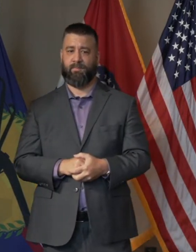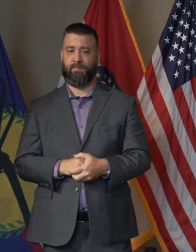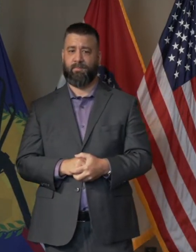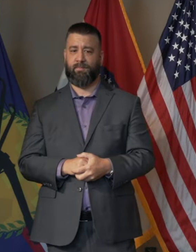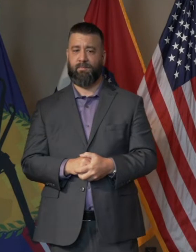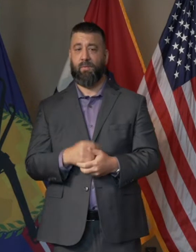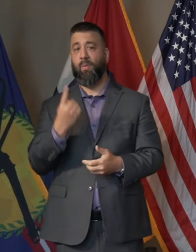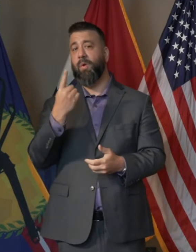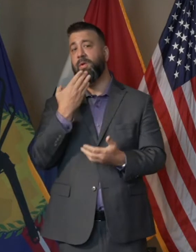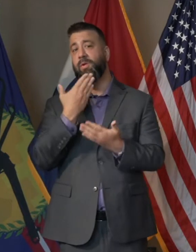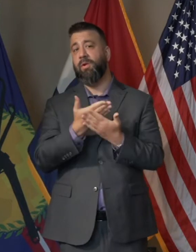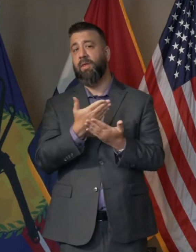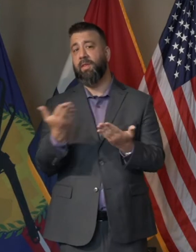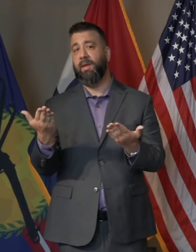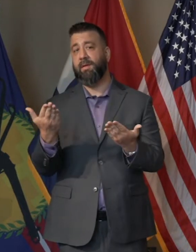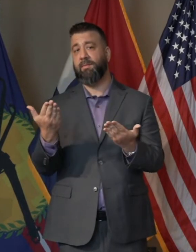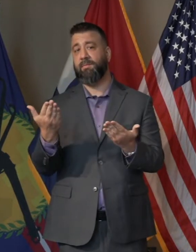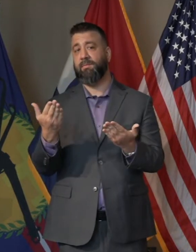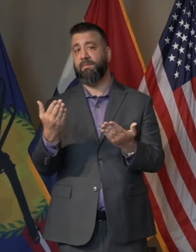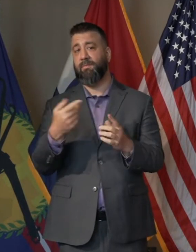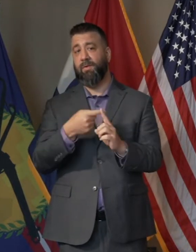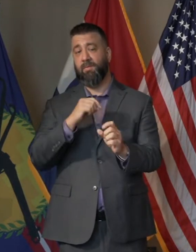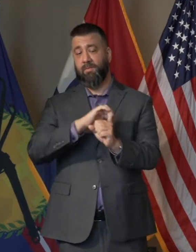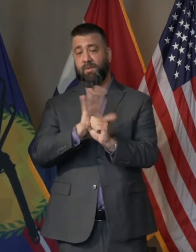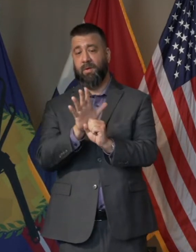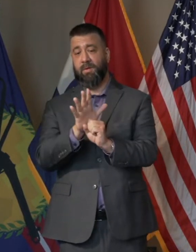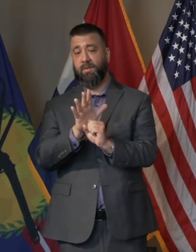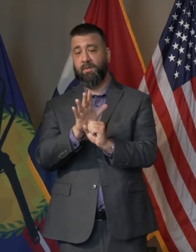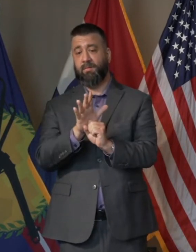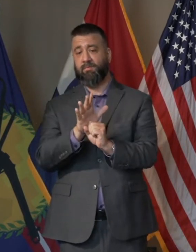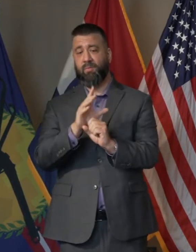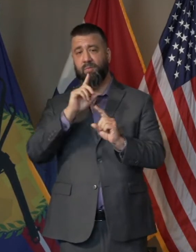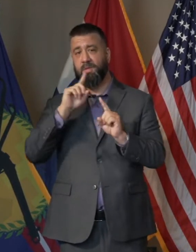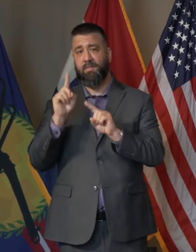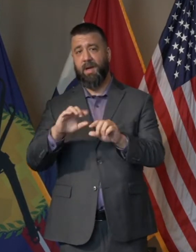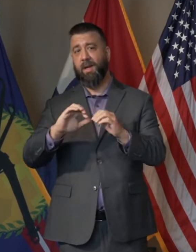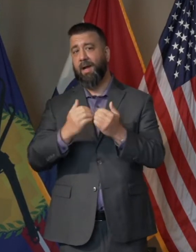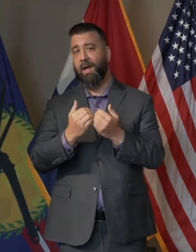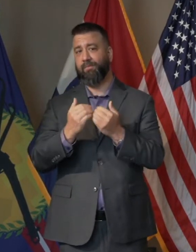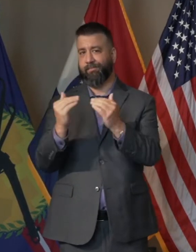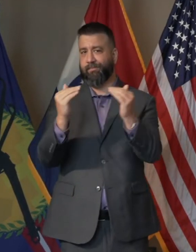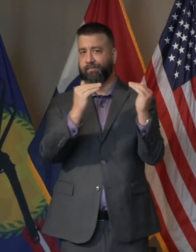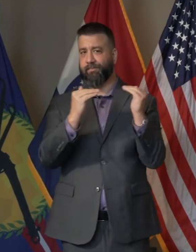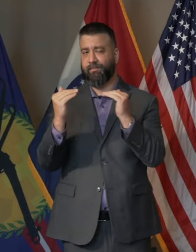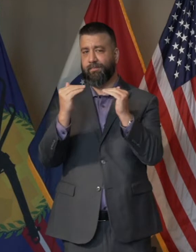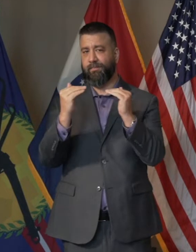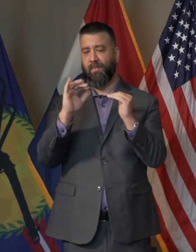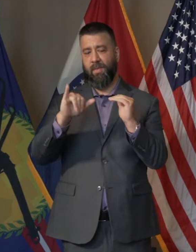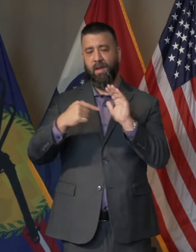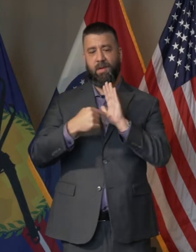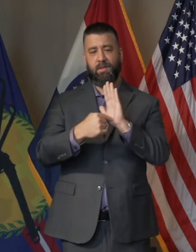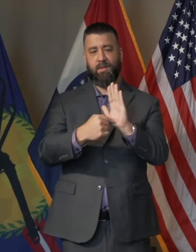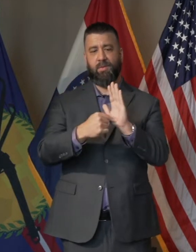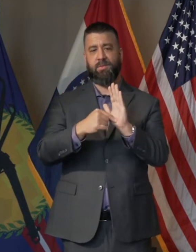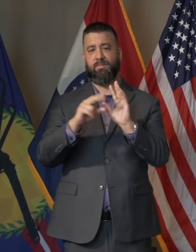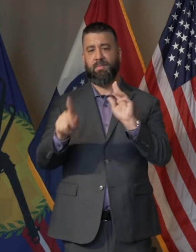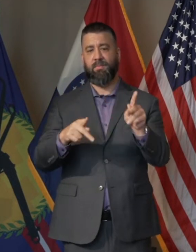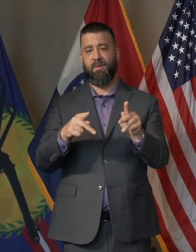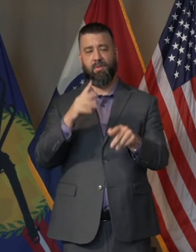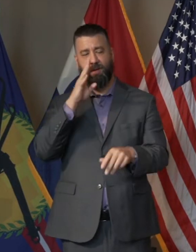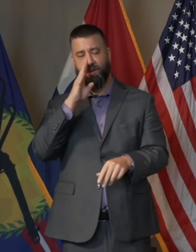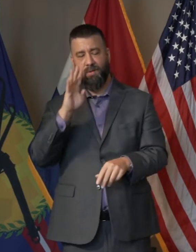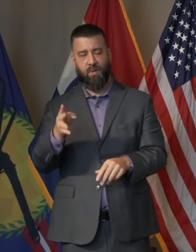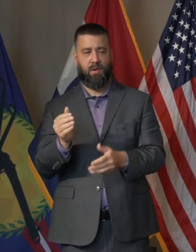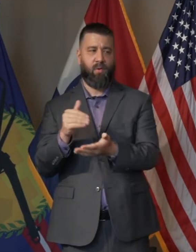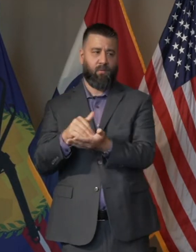virus, it's responding to this pandemic in a way that's equitable, in a way that demonstrates that those who have been overlooked